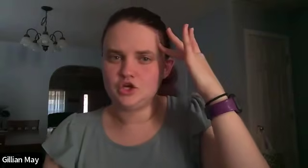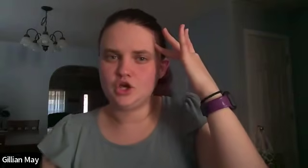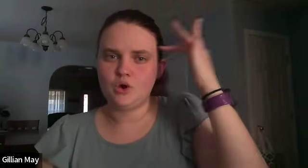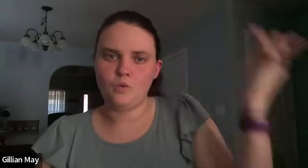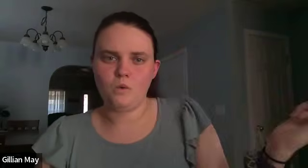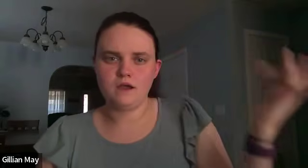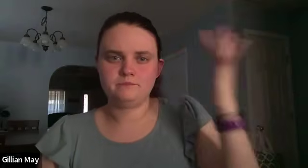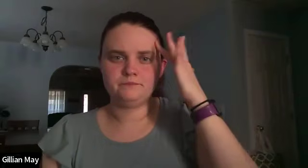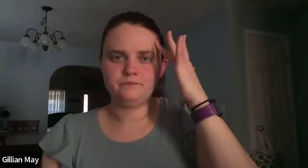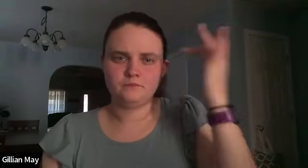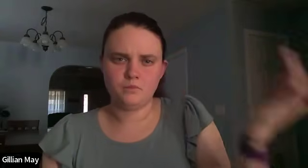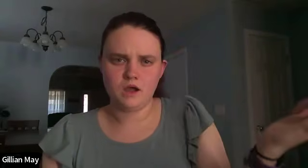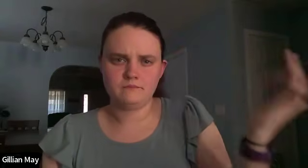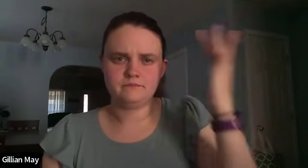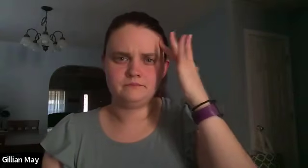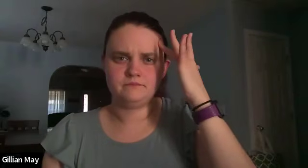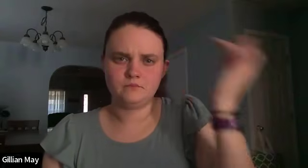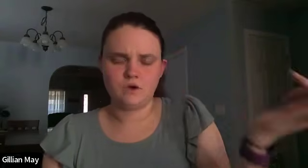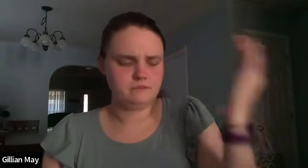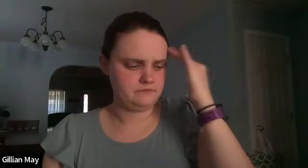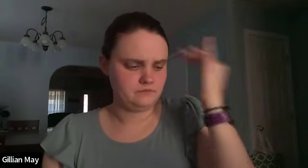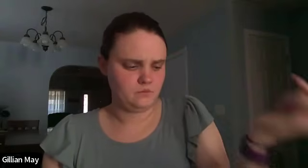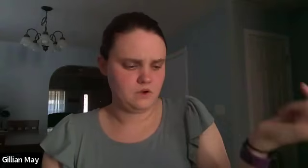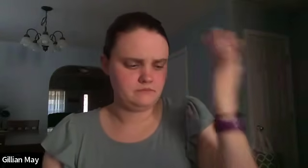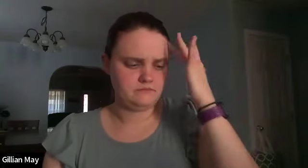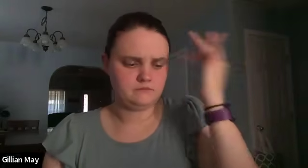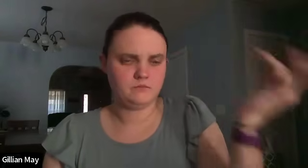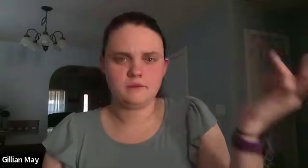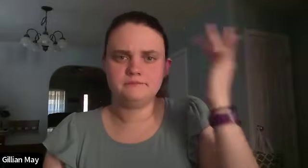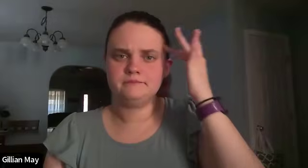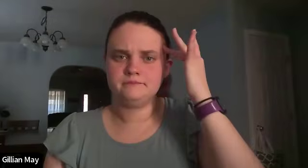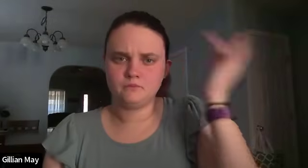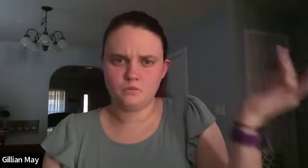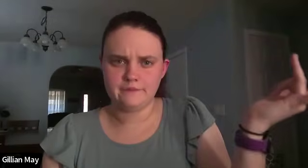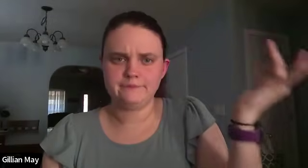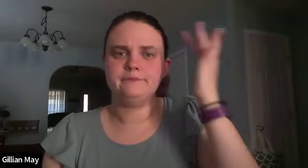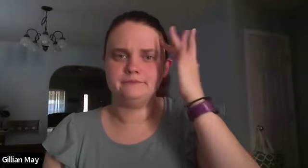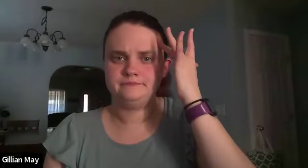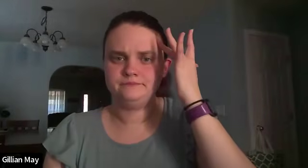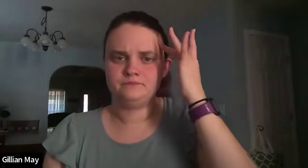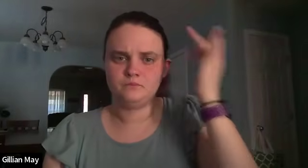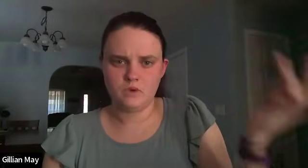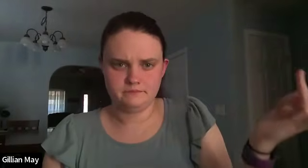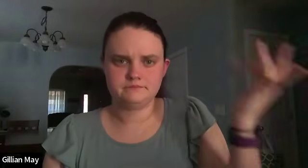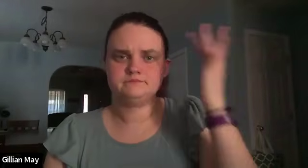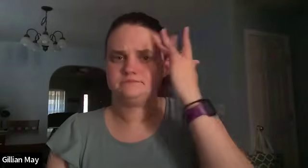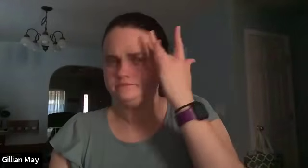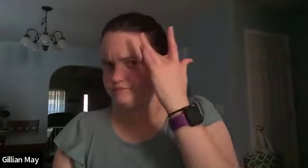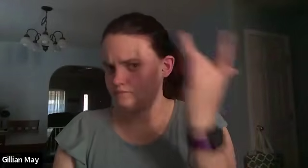you're going to go Y. Y. Y. Y. Y. Y. Mm-hmm. Y.